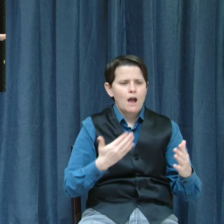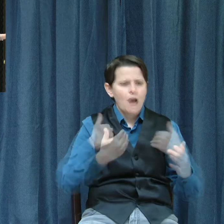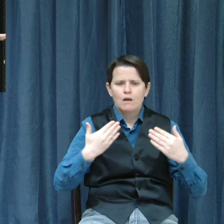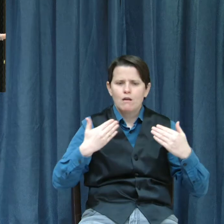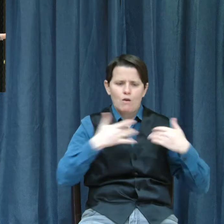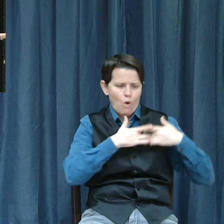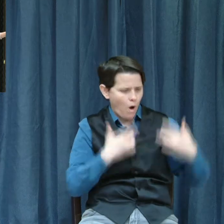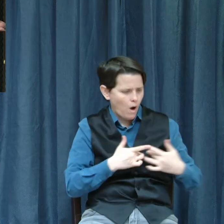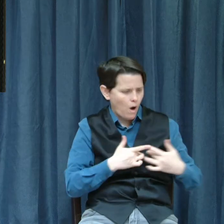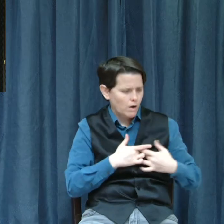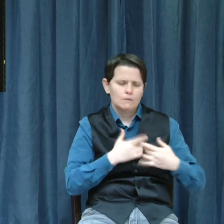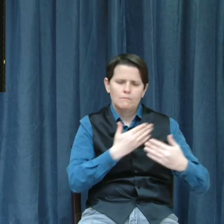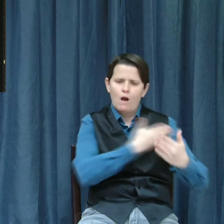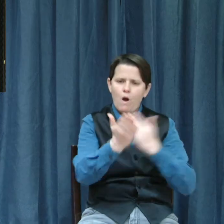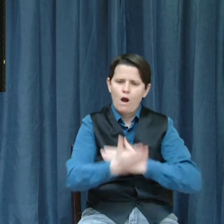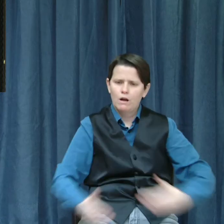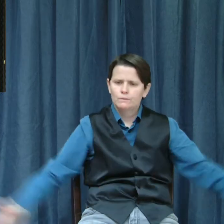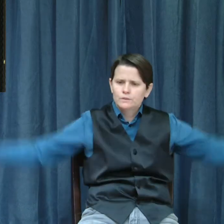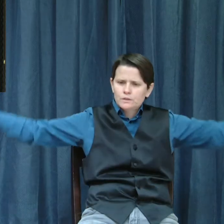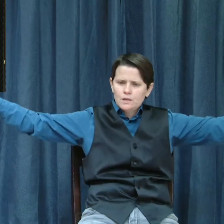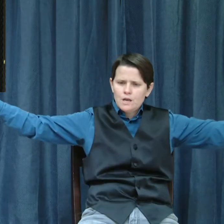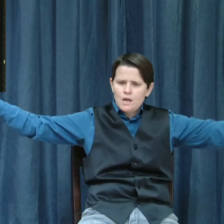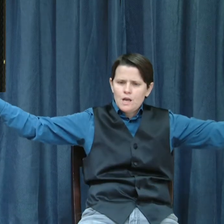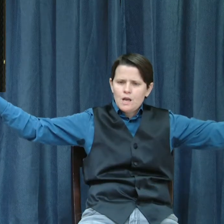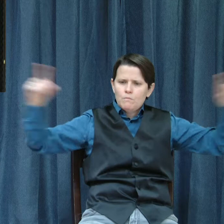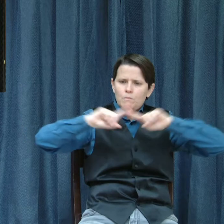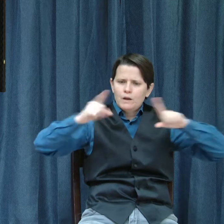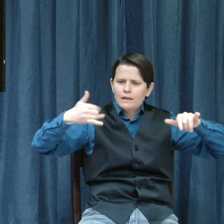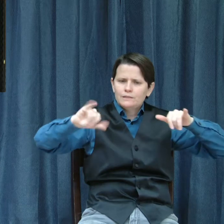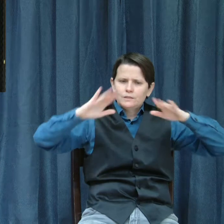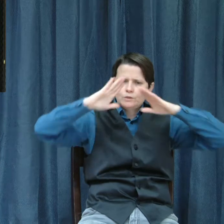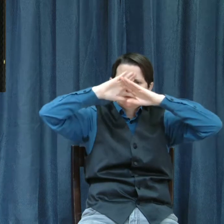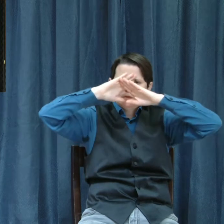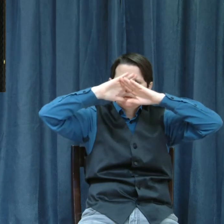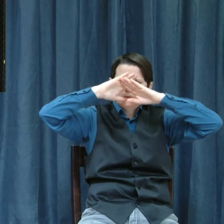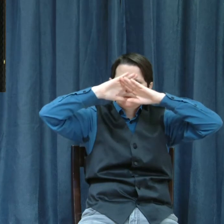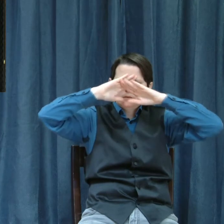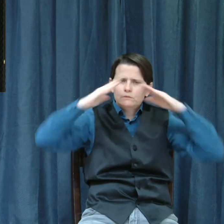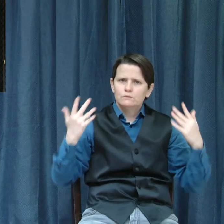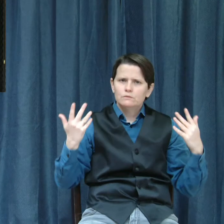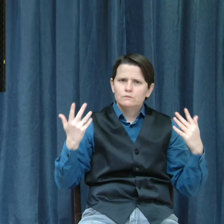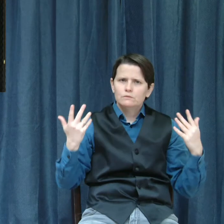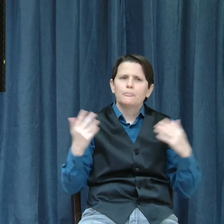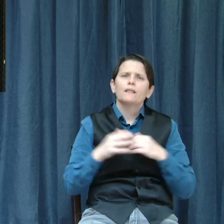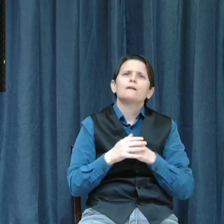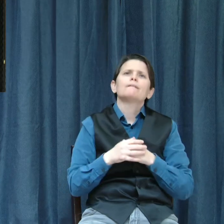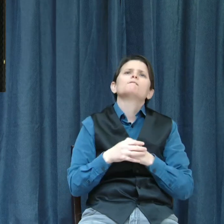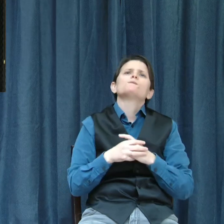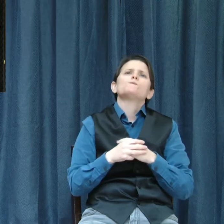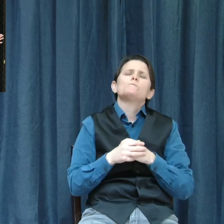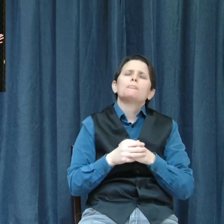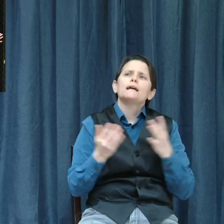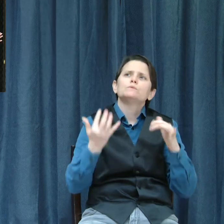opened, and I still had blinders on. So it's still about I didn't know what I didn't know what